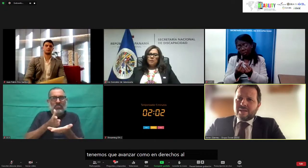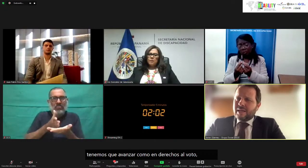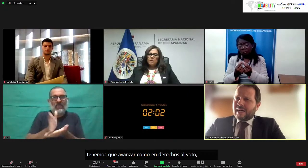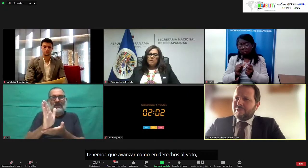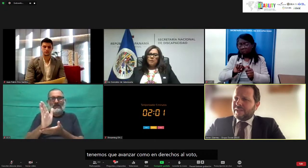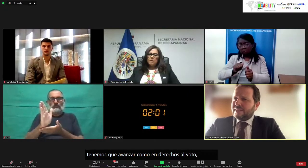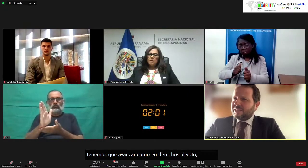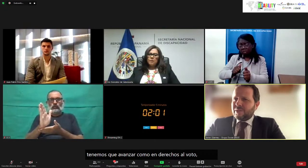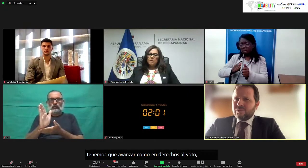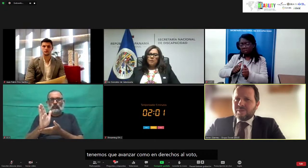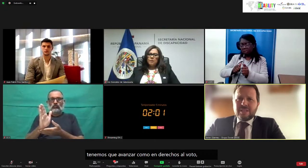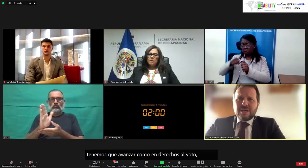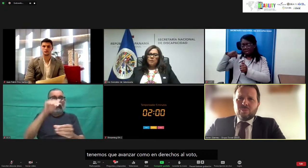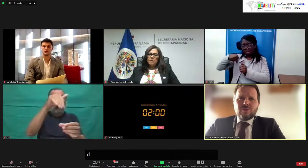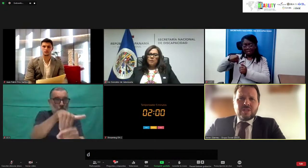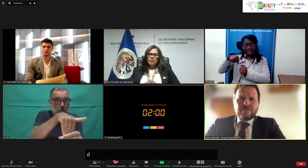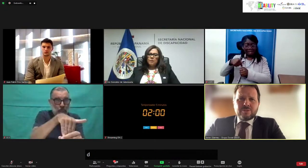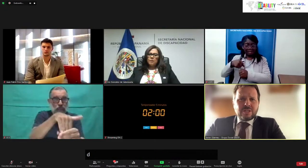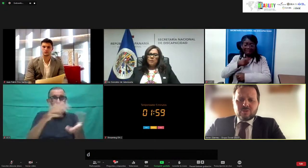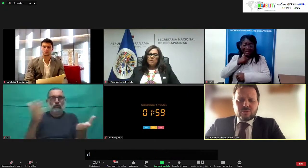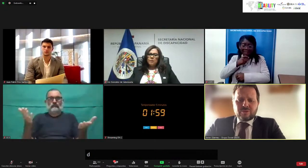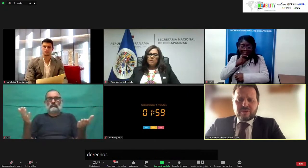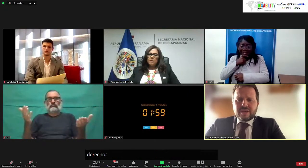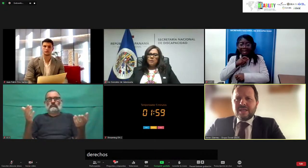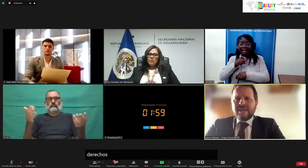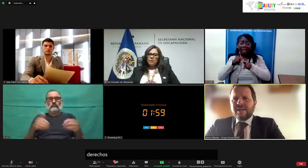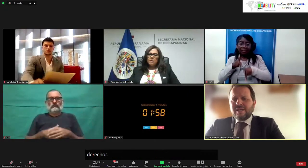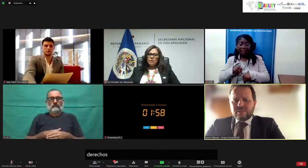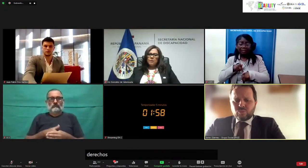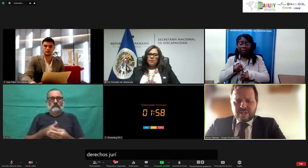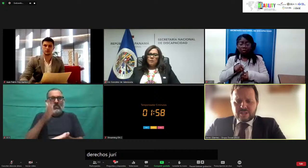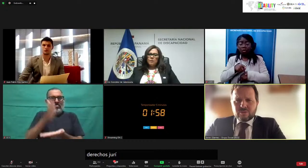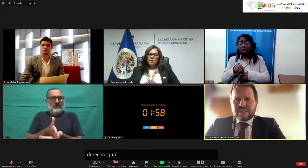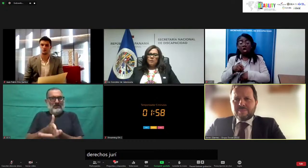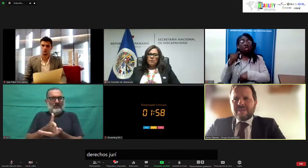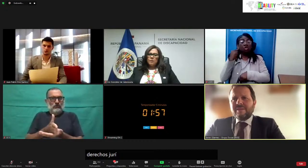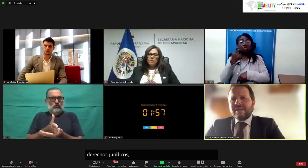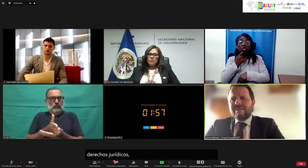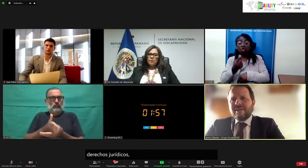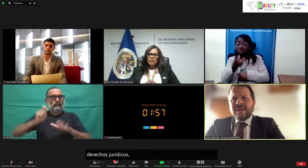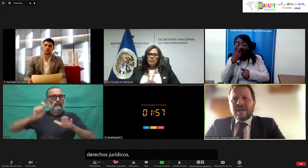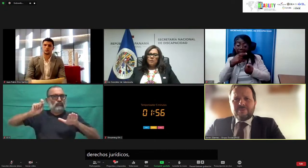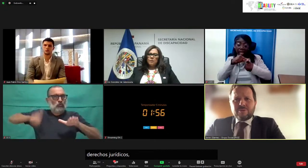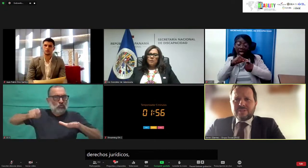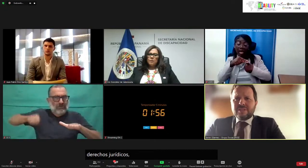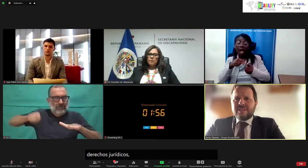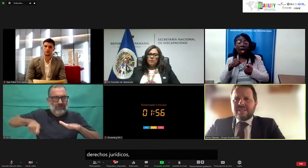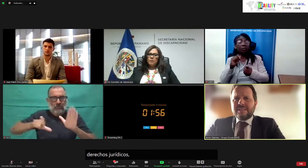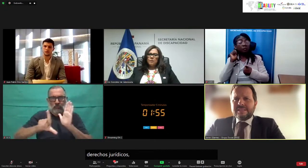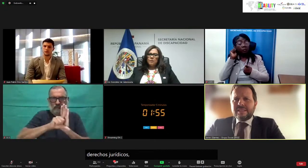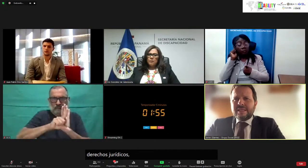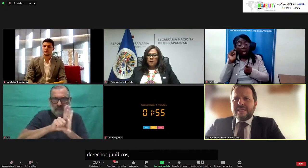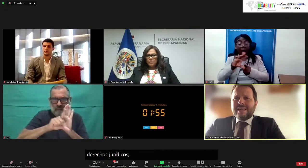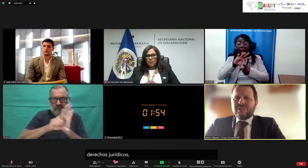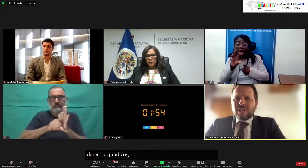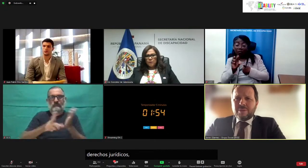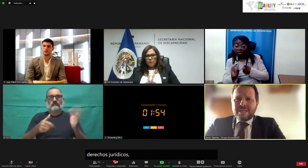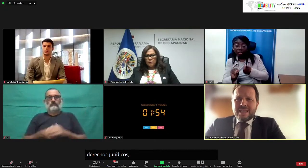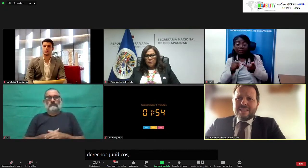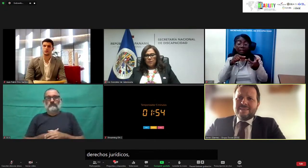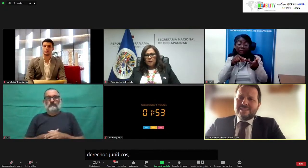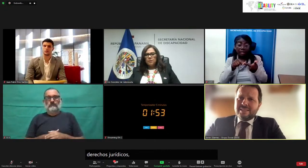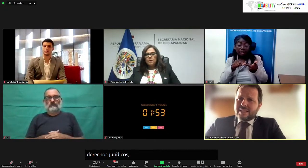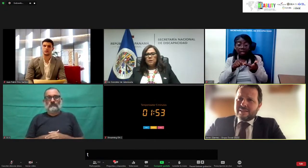still have difficulties to access different livelihoods such as people with and who are deaf and